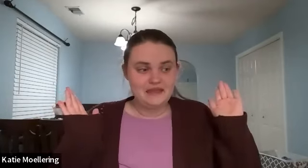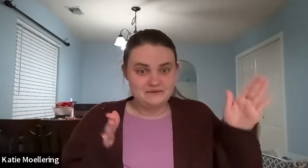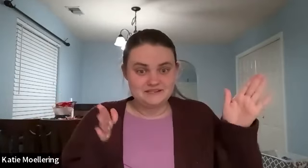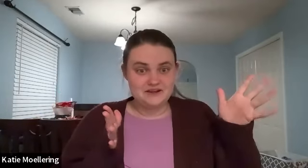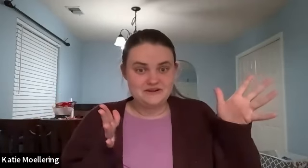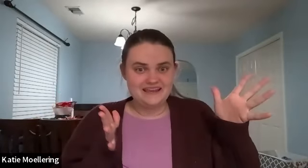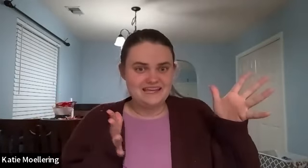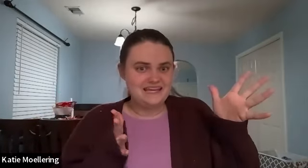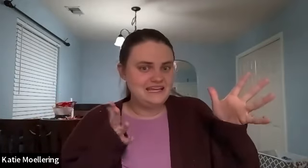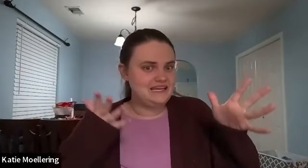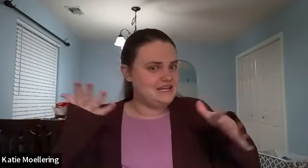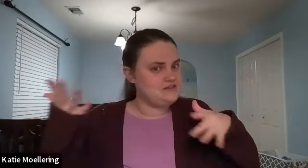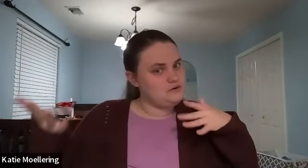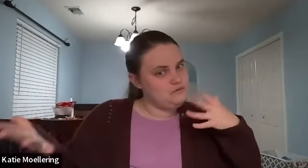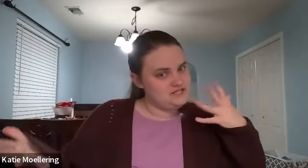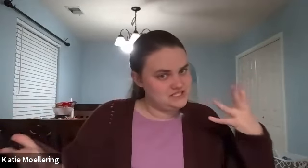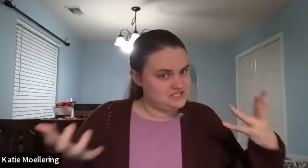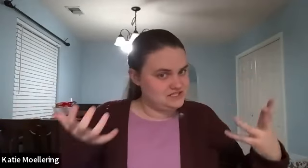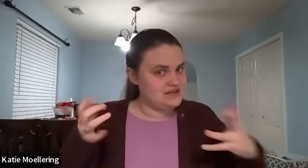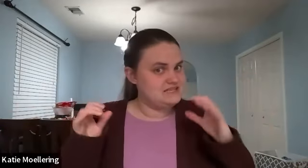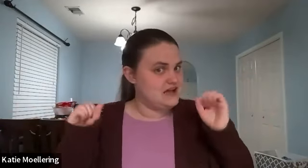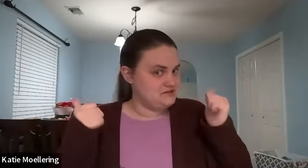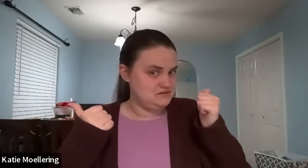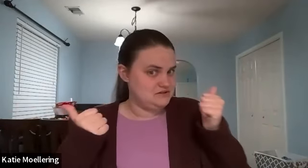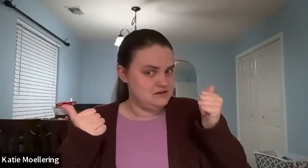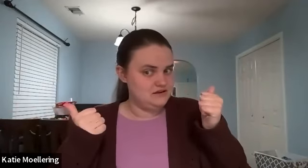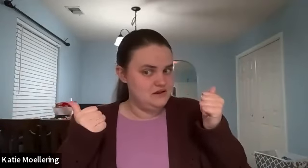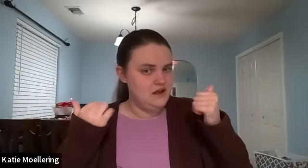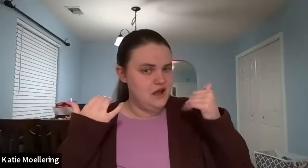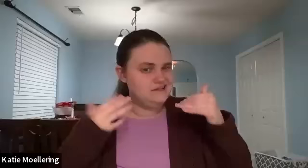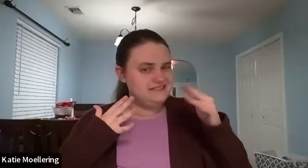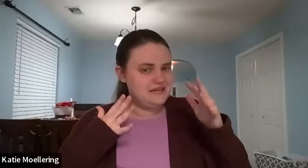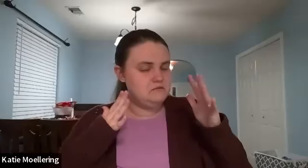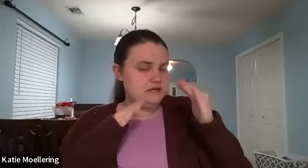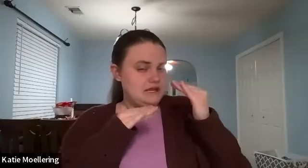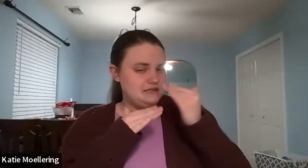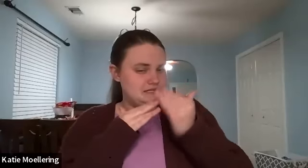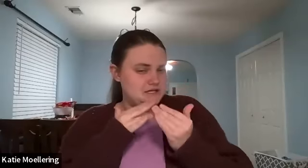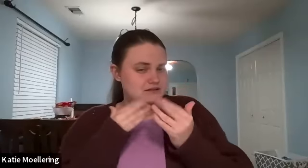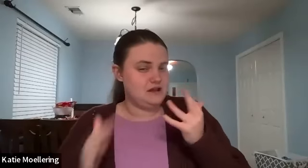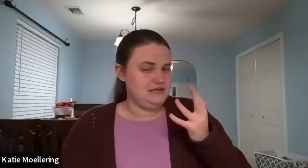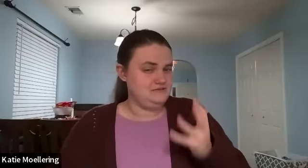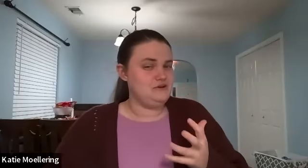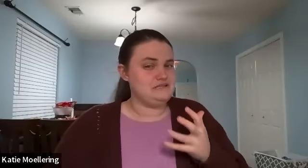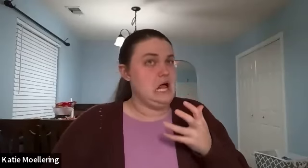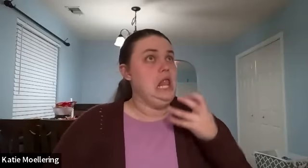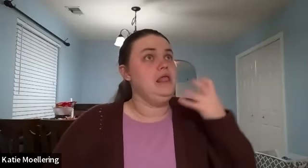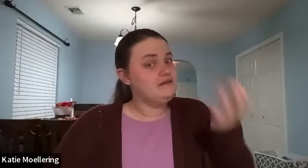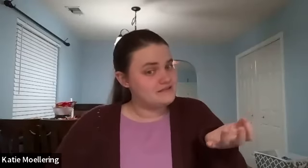anyways, are there any other questions you guys have? Are you good? I'd say we can end here because I gave you guys a lot of